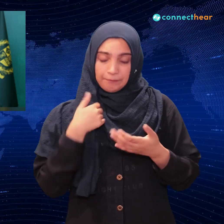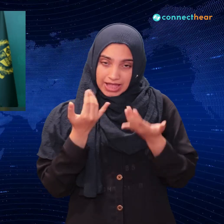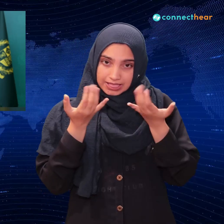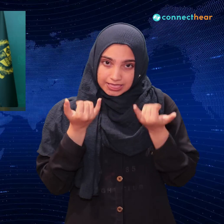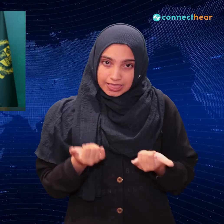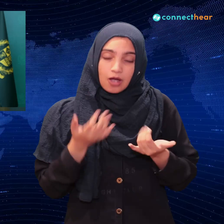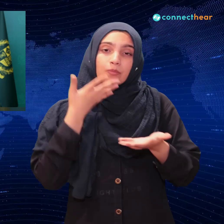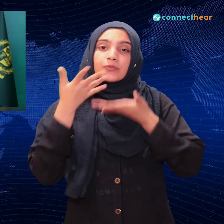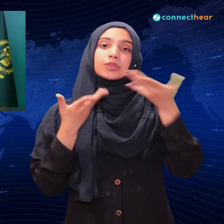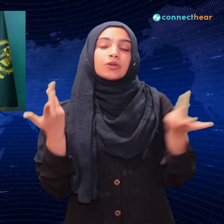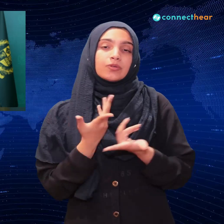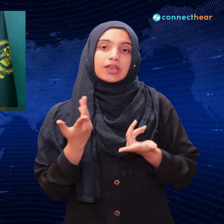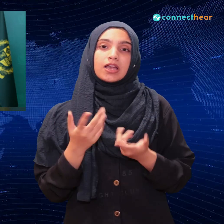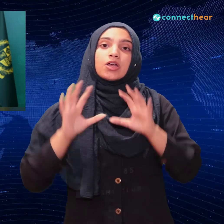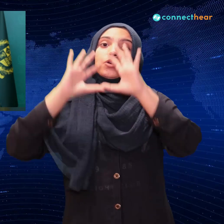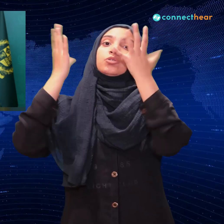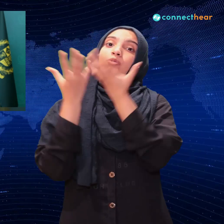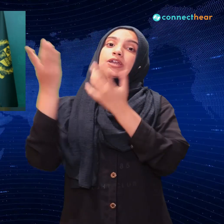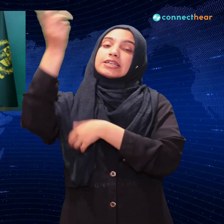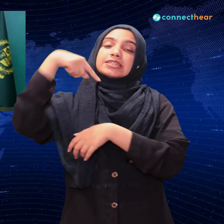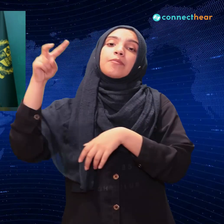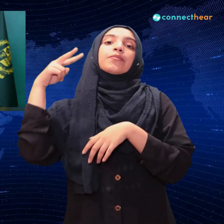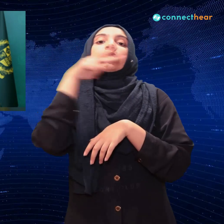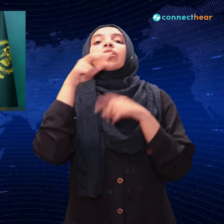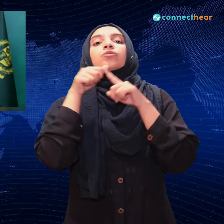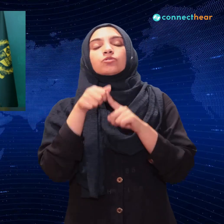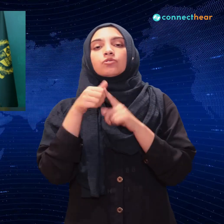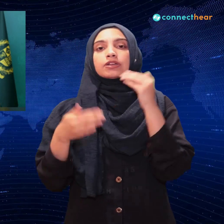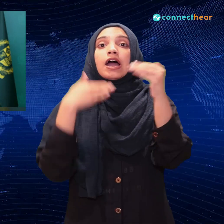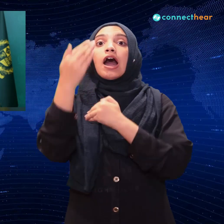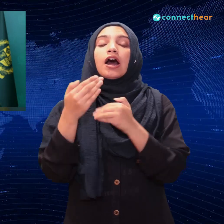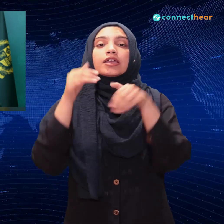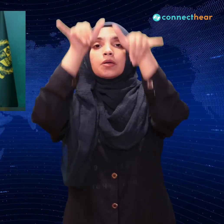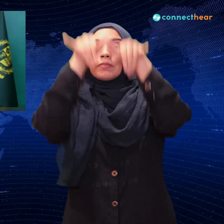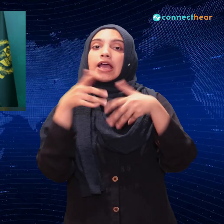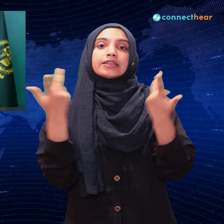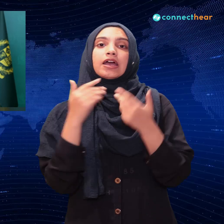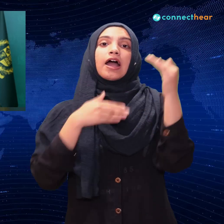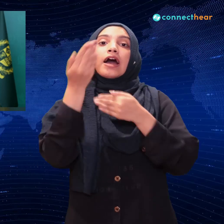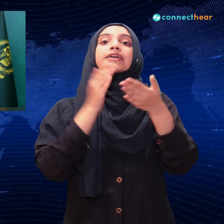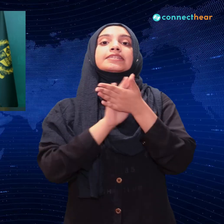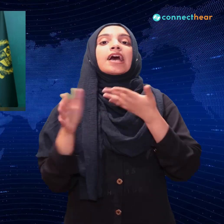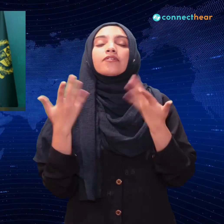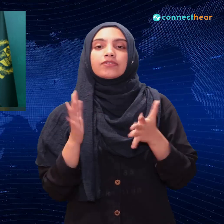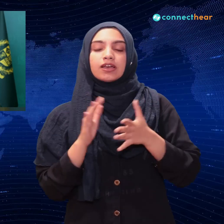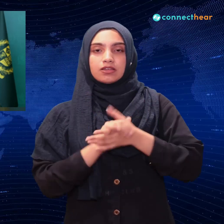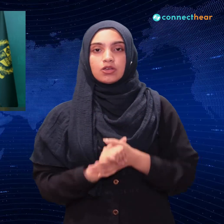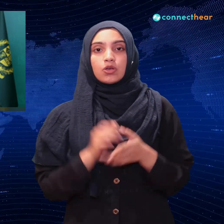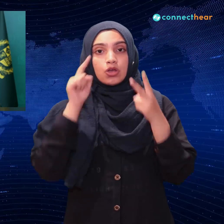whole world community should think, what is the way ahead? There are two paths we can